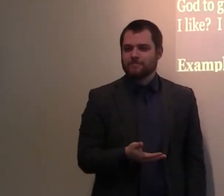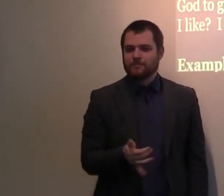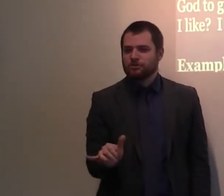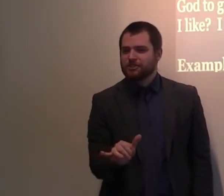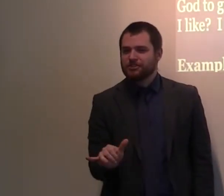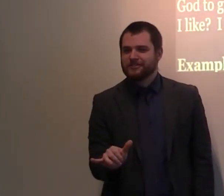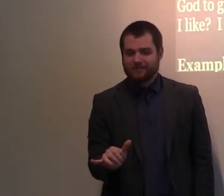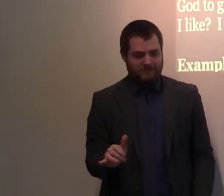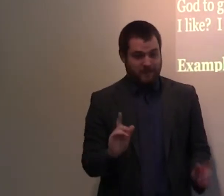I have a choice to make.